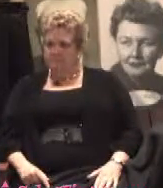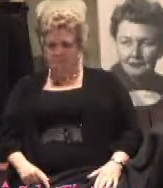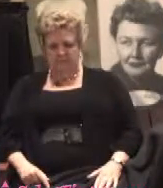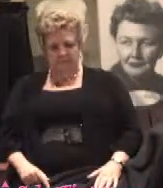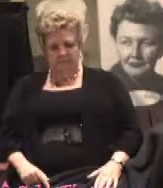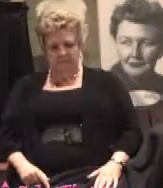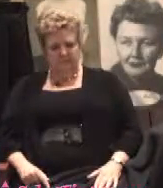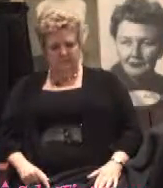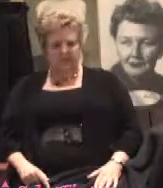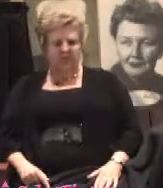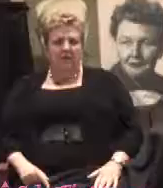another sponsor.